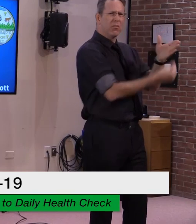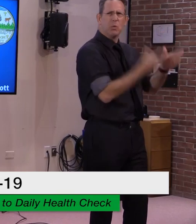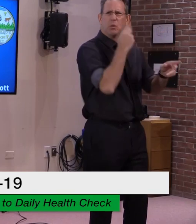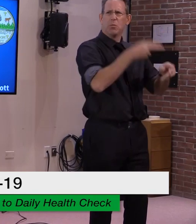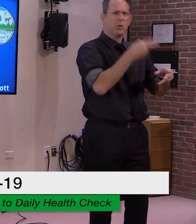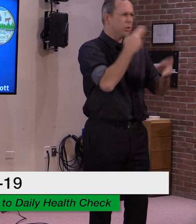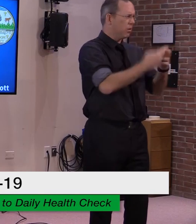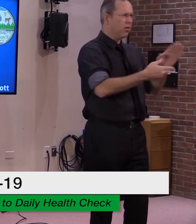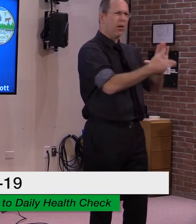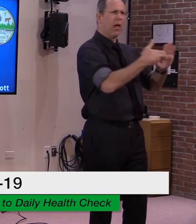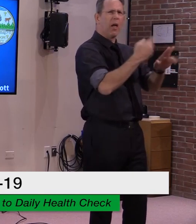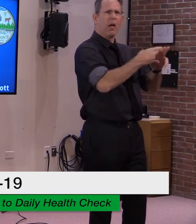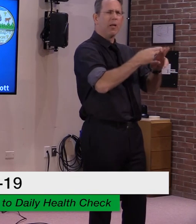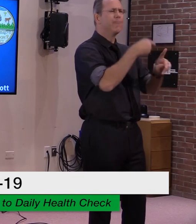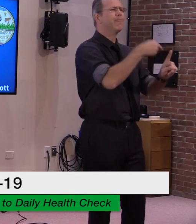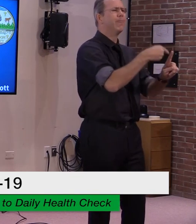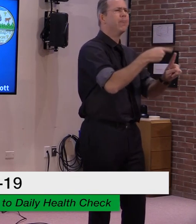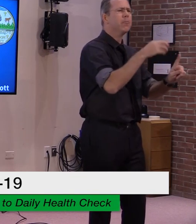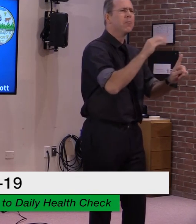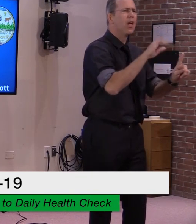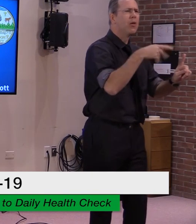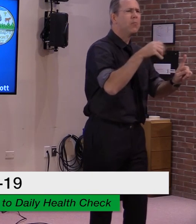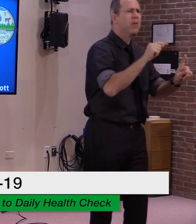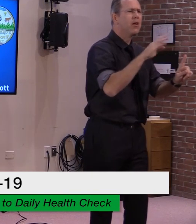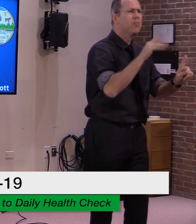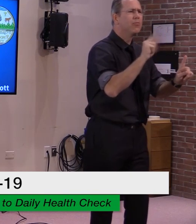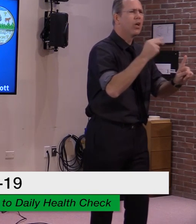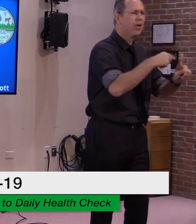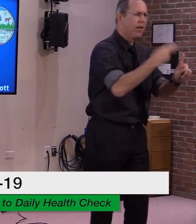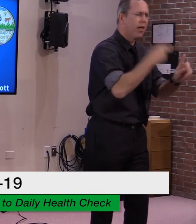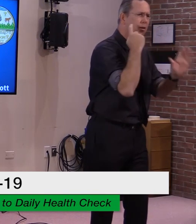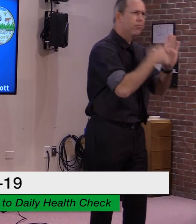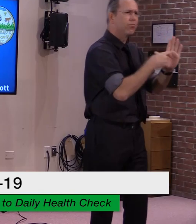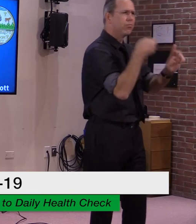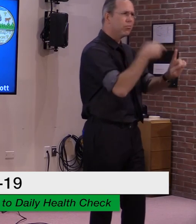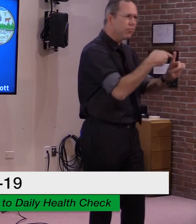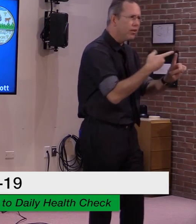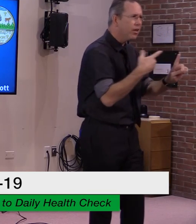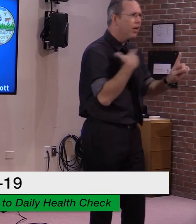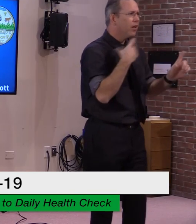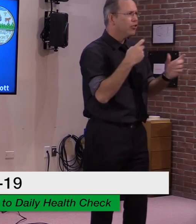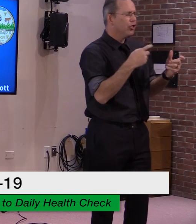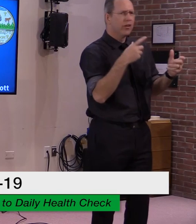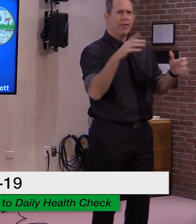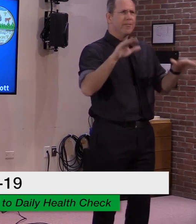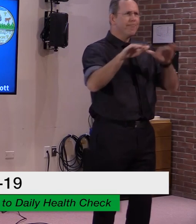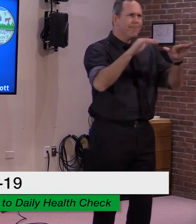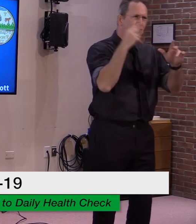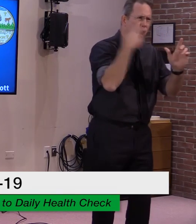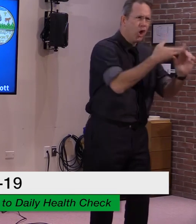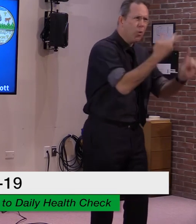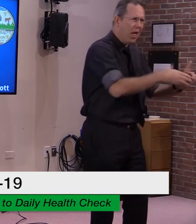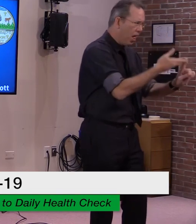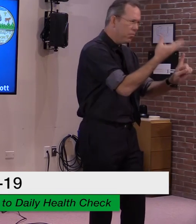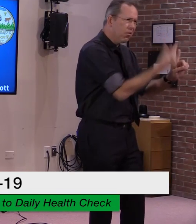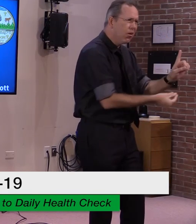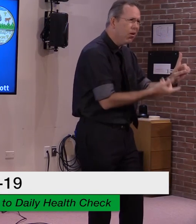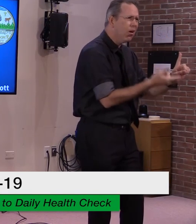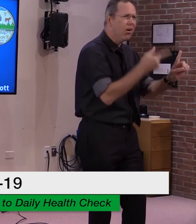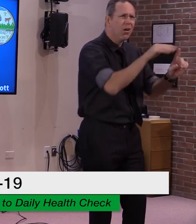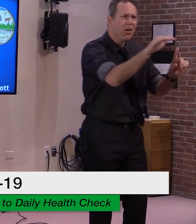even one person to do better and try harder to follow guidelines for their loved ones and community